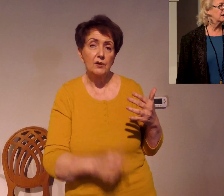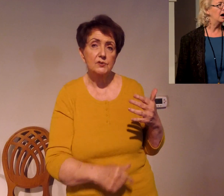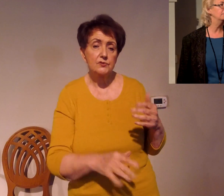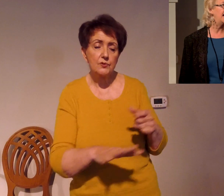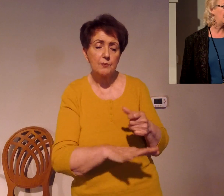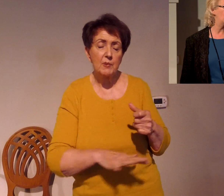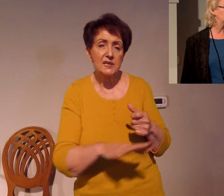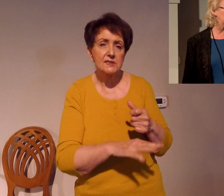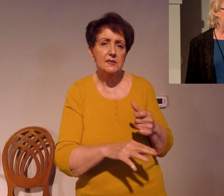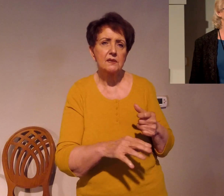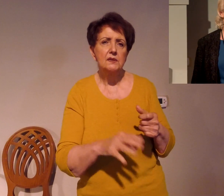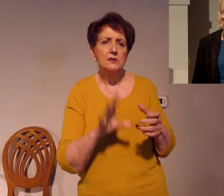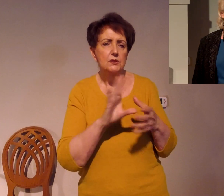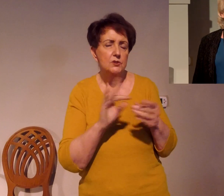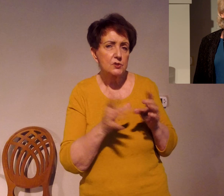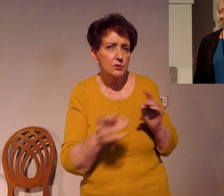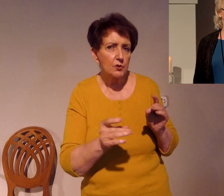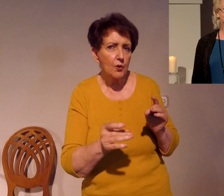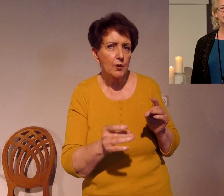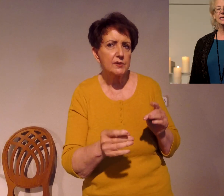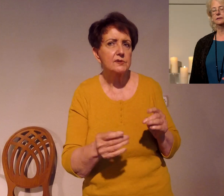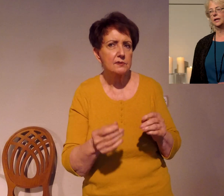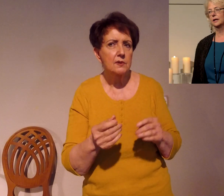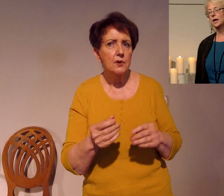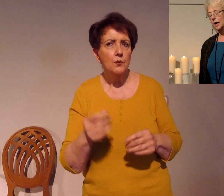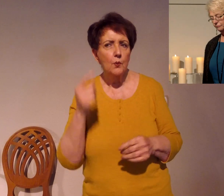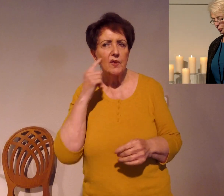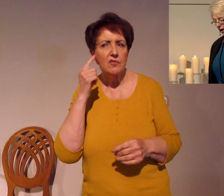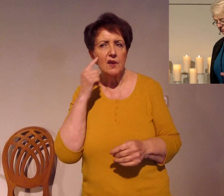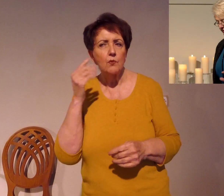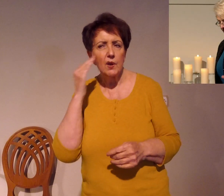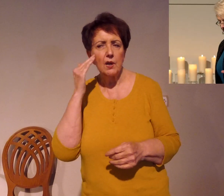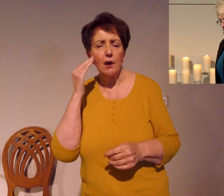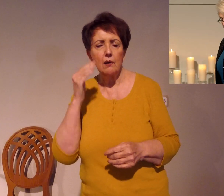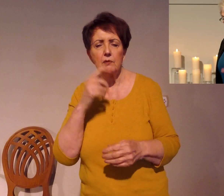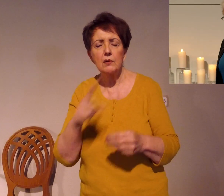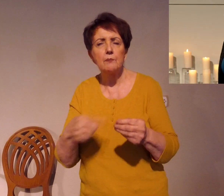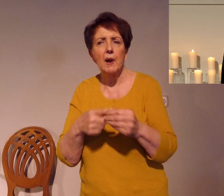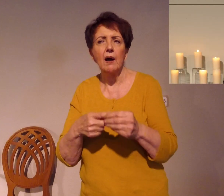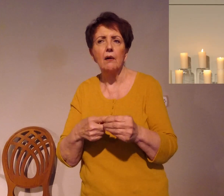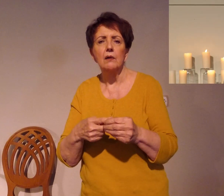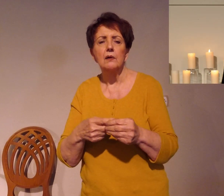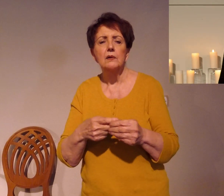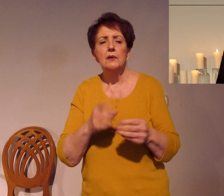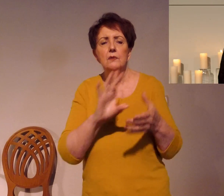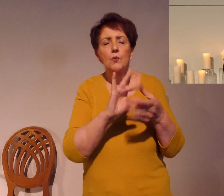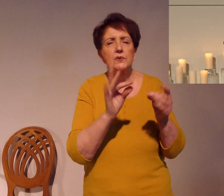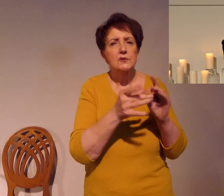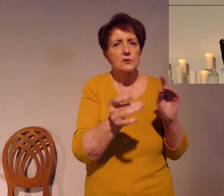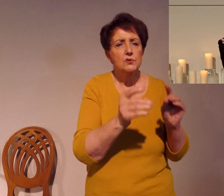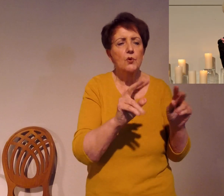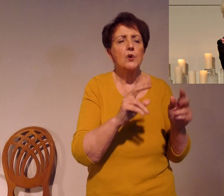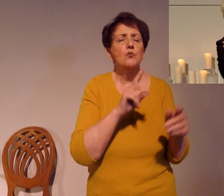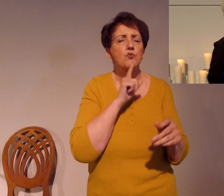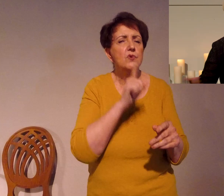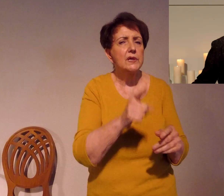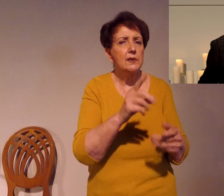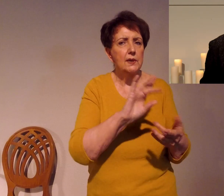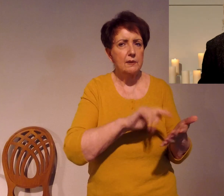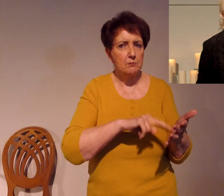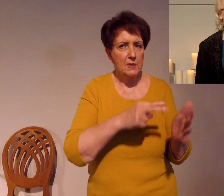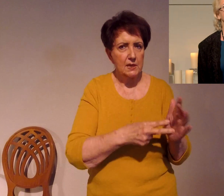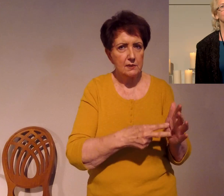myths that come out of a false understanding of what this passage really meant. And that is that money